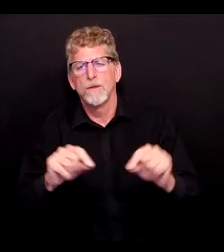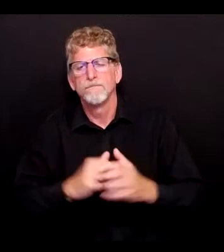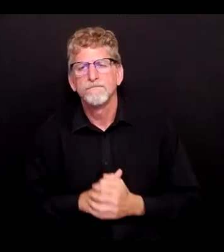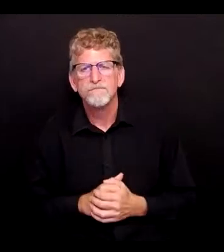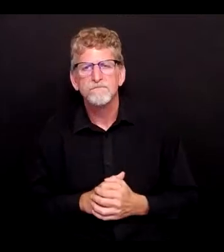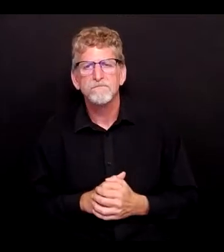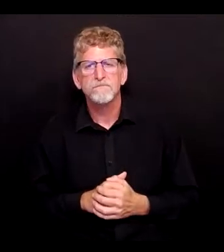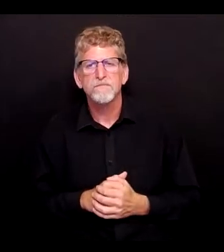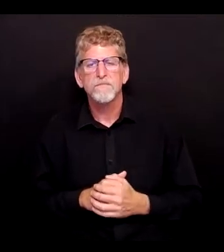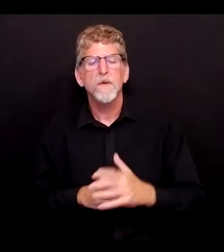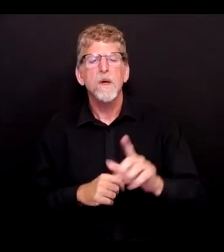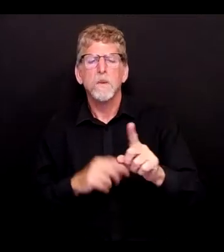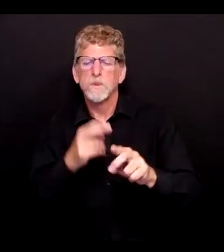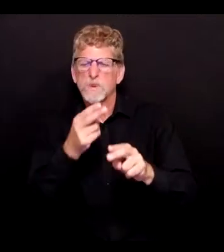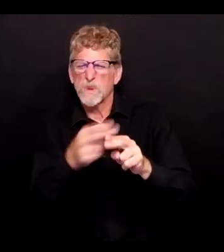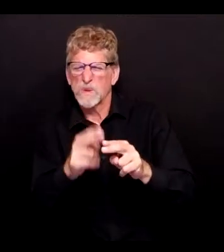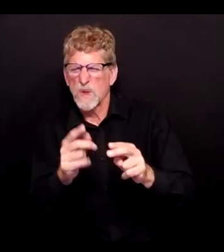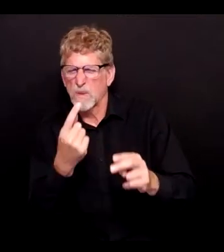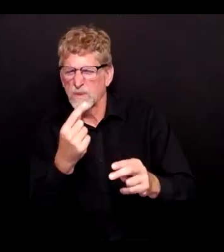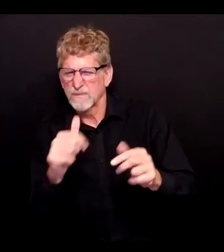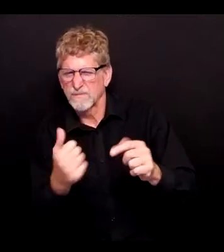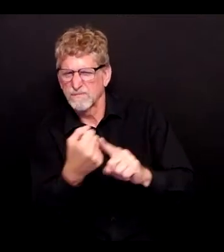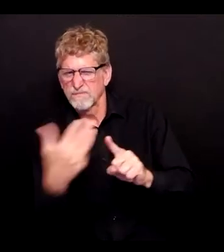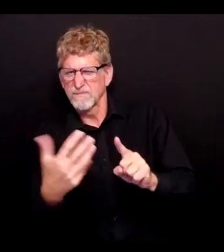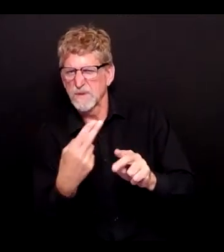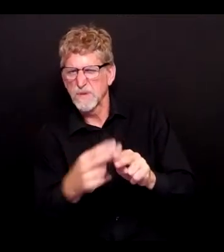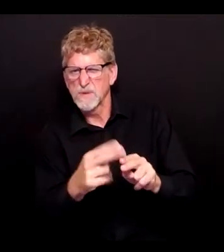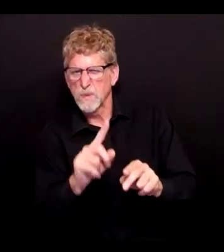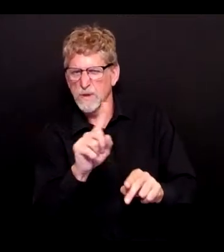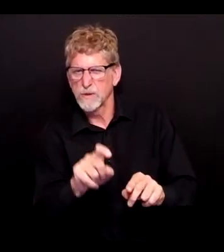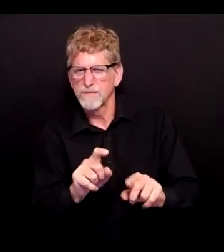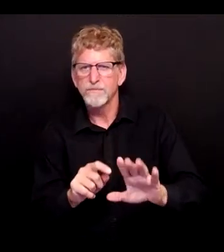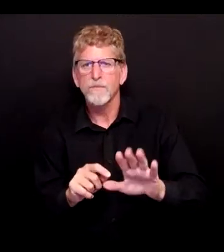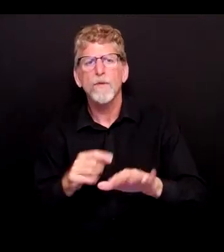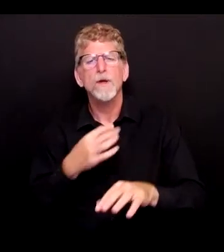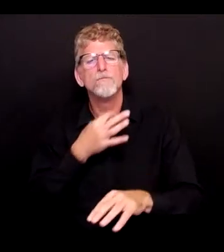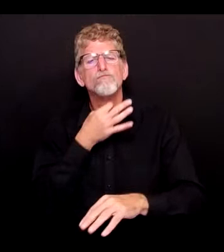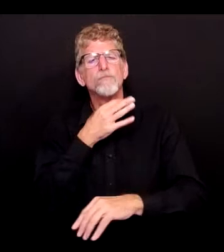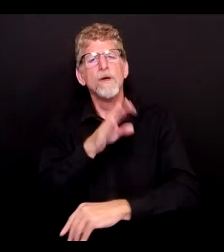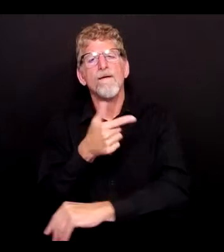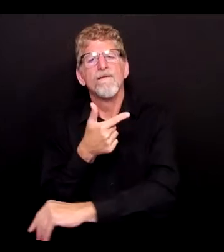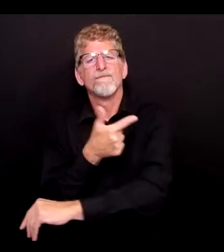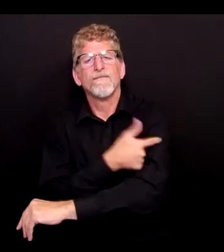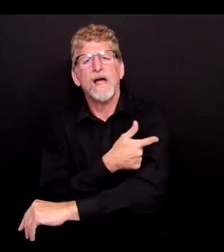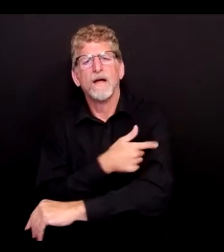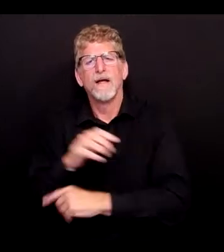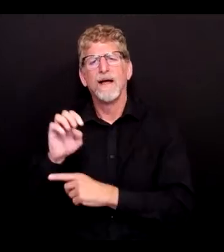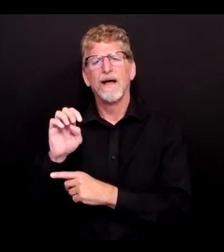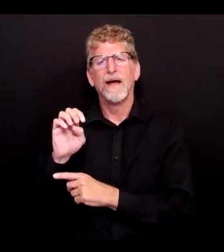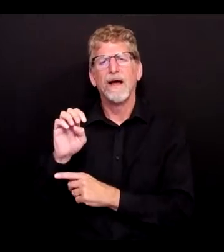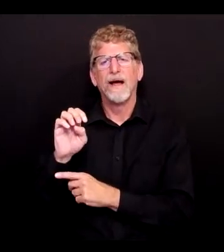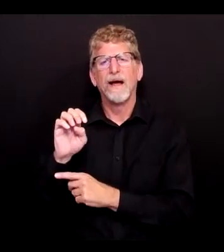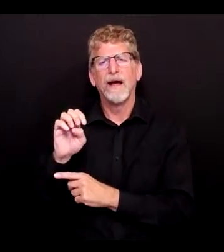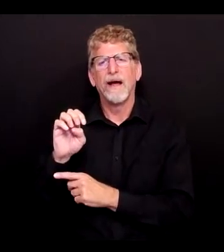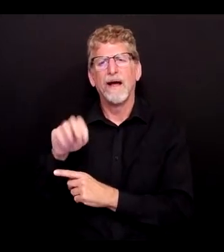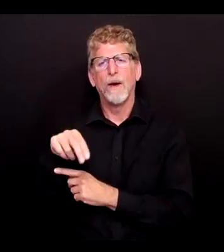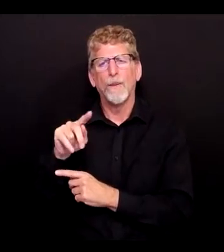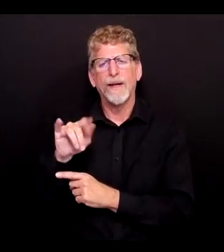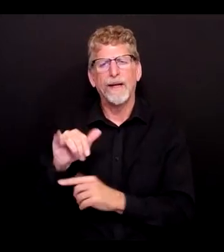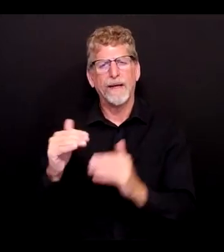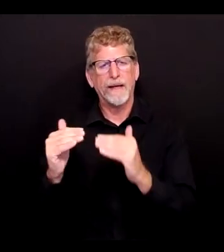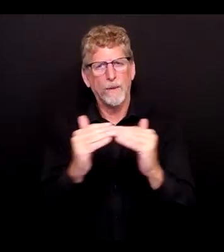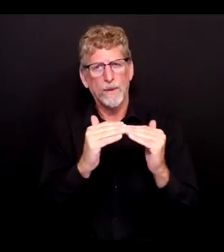about the vaccine equity efforts in communities of color that might be underrepresented, how the effort's going.